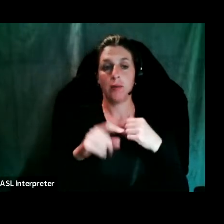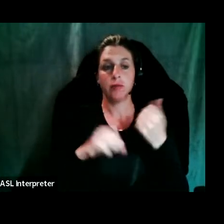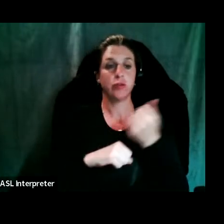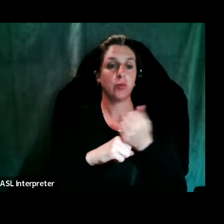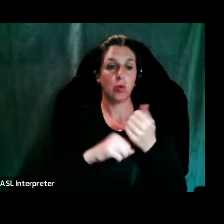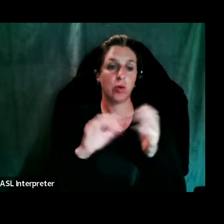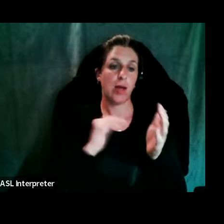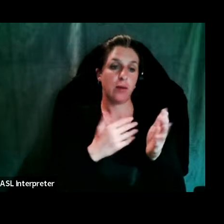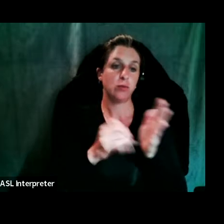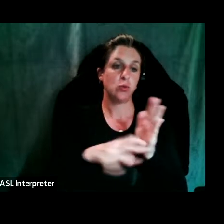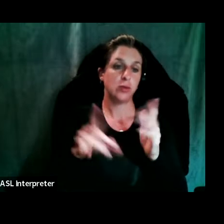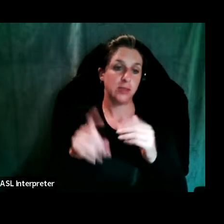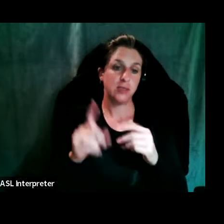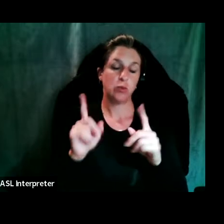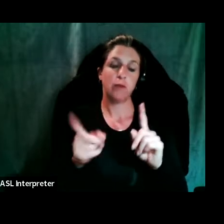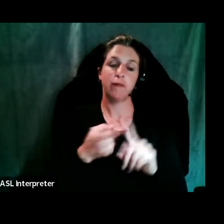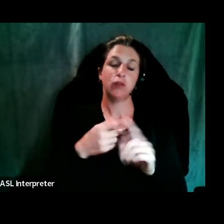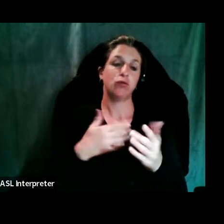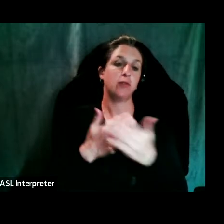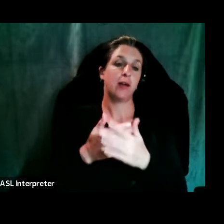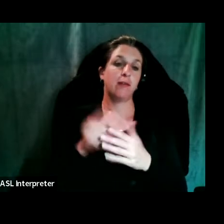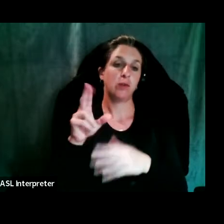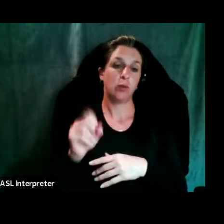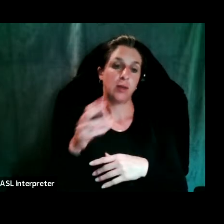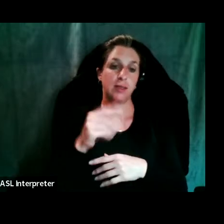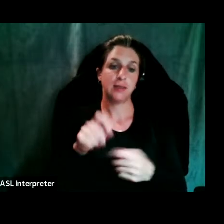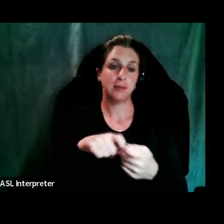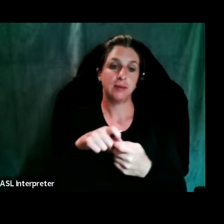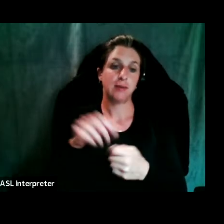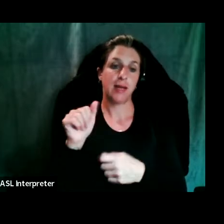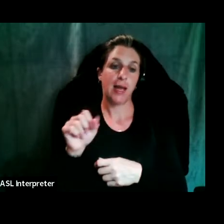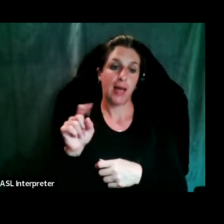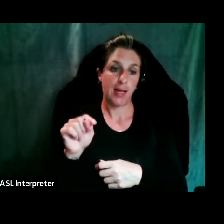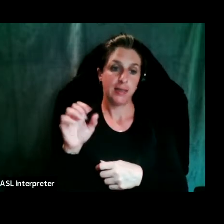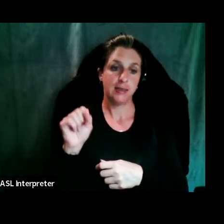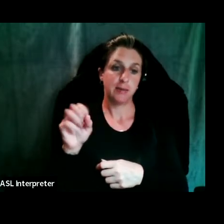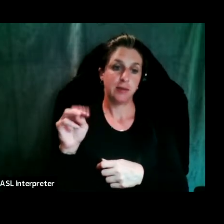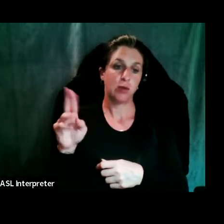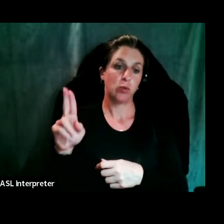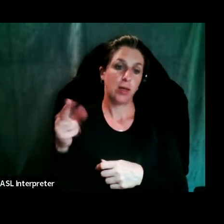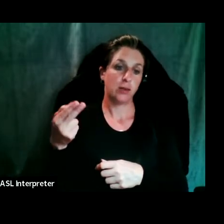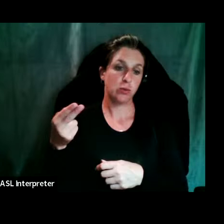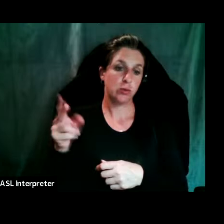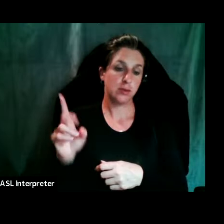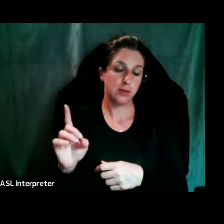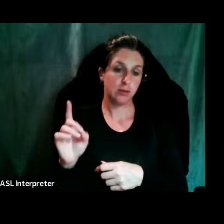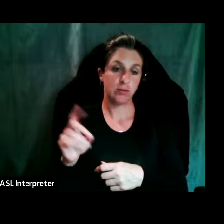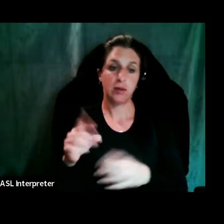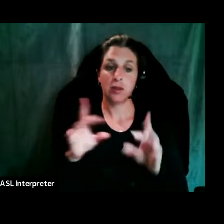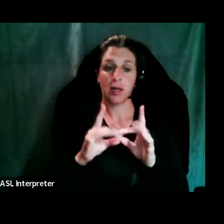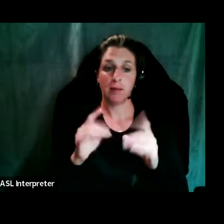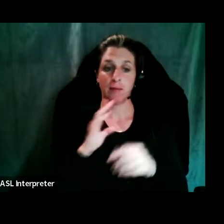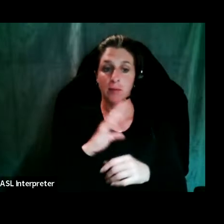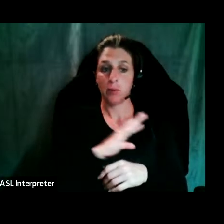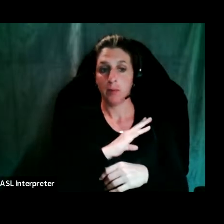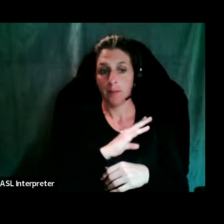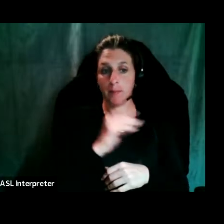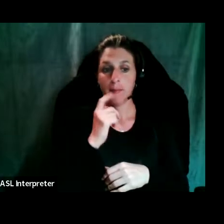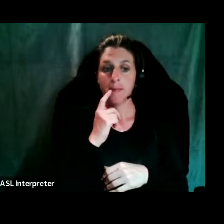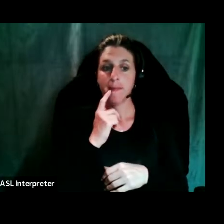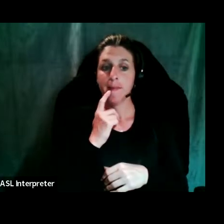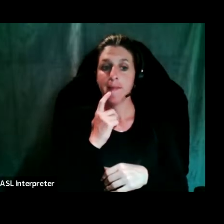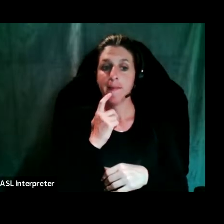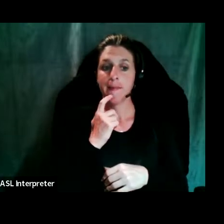first arrive in the U.S. and specifically at the San Mateo Union High School District. Thank you. Comments from the board?